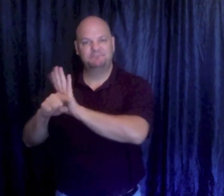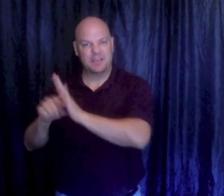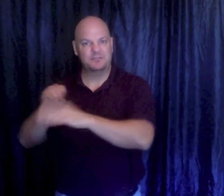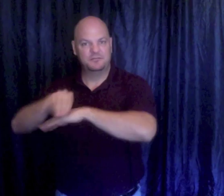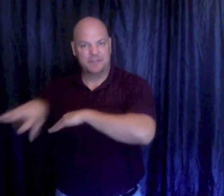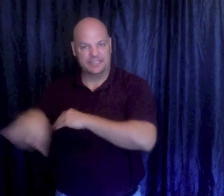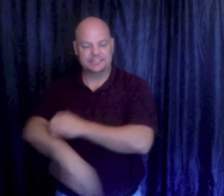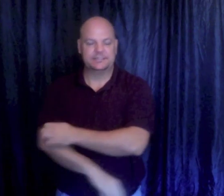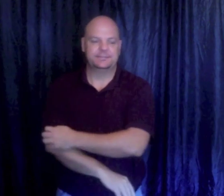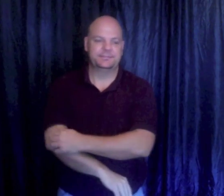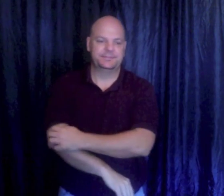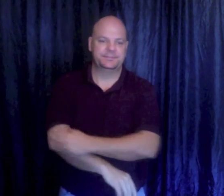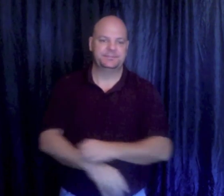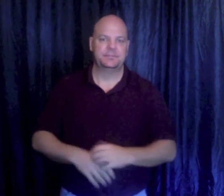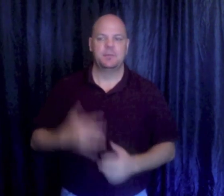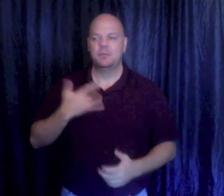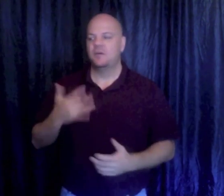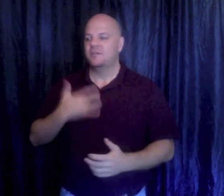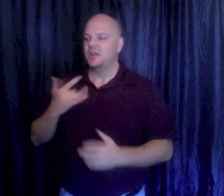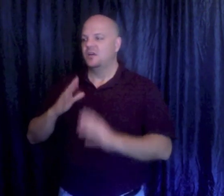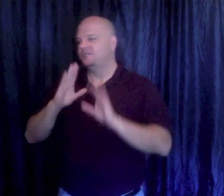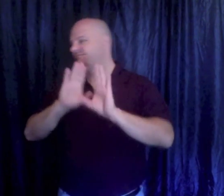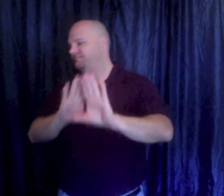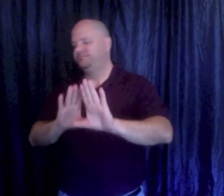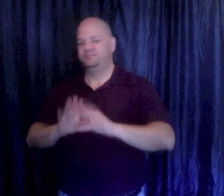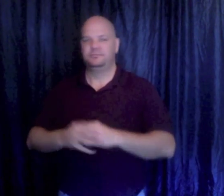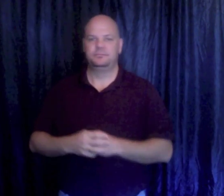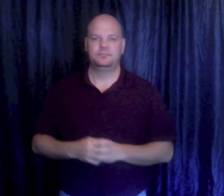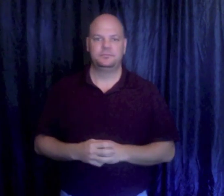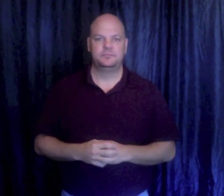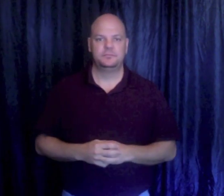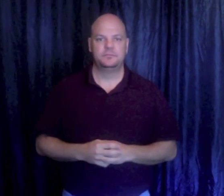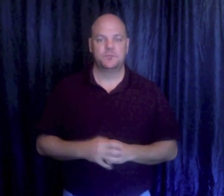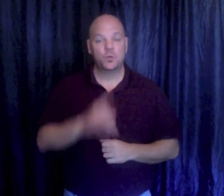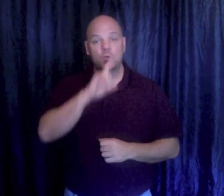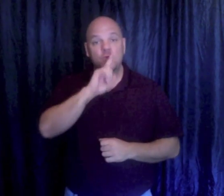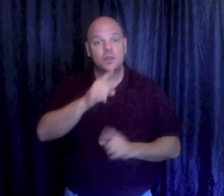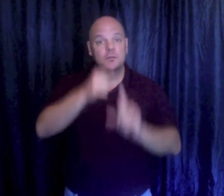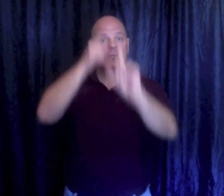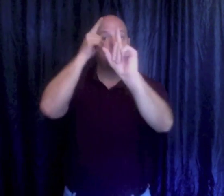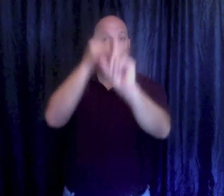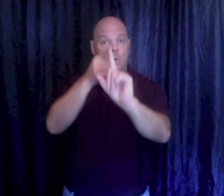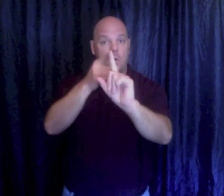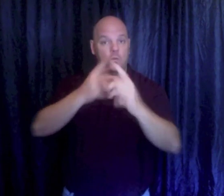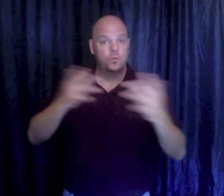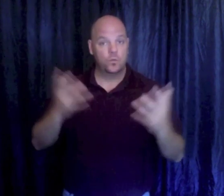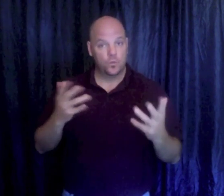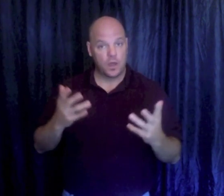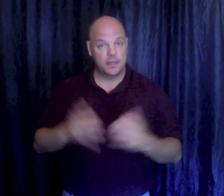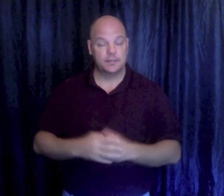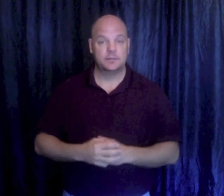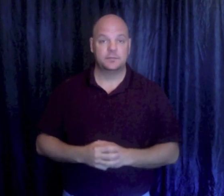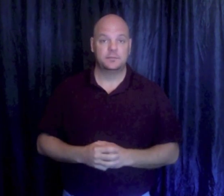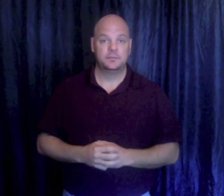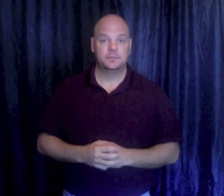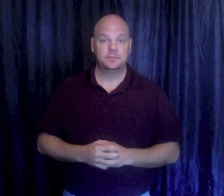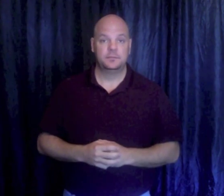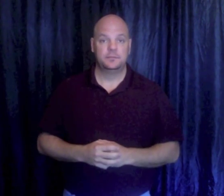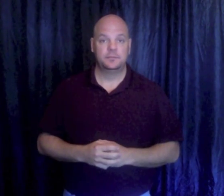people down. And so the goal is, one of the tricks is to make yourself feel more empowered